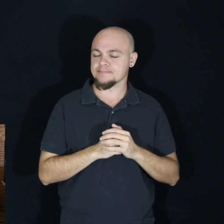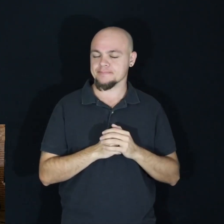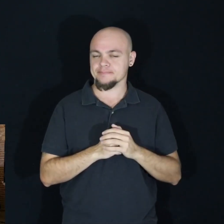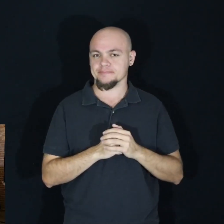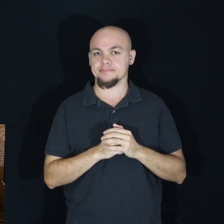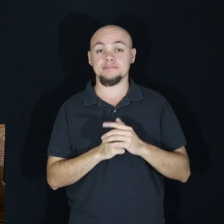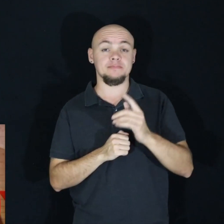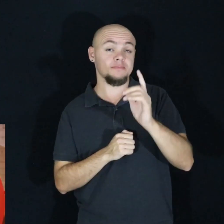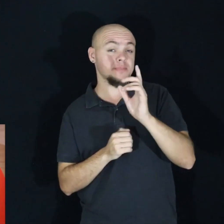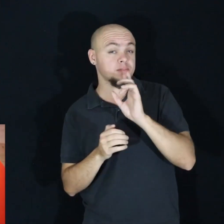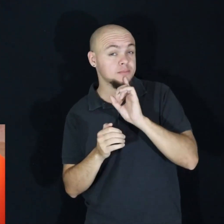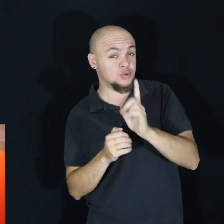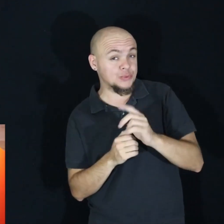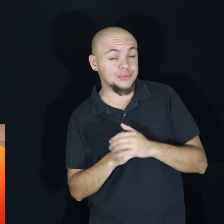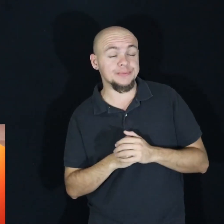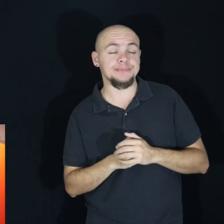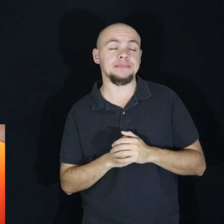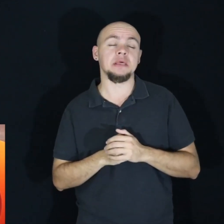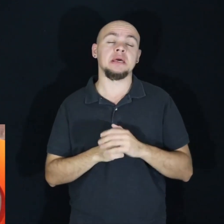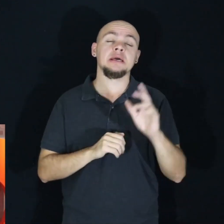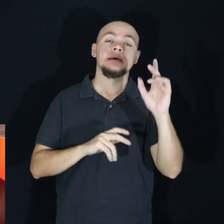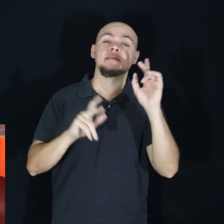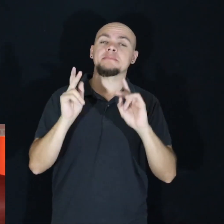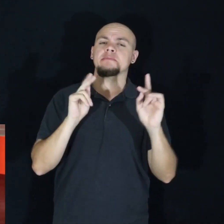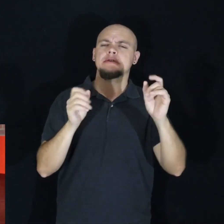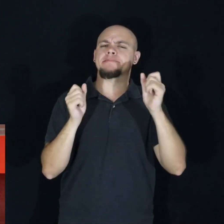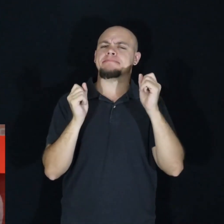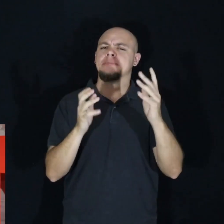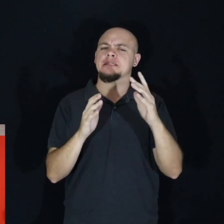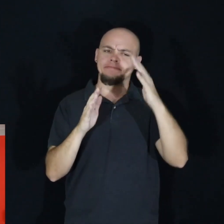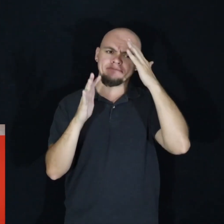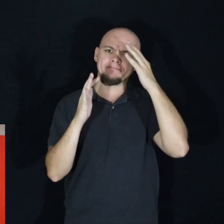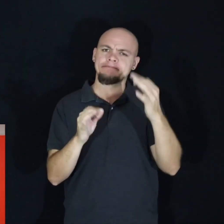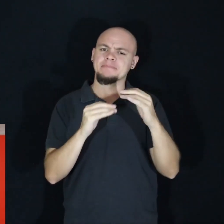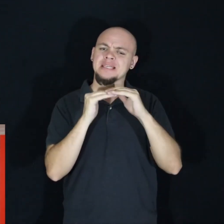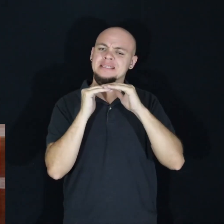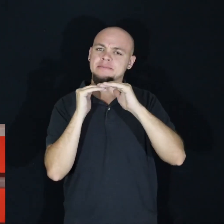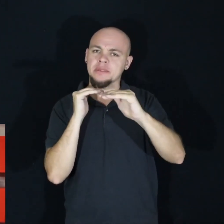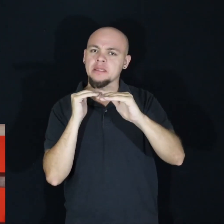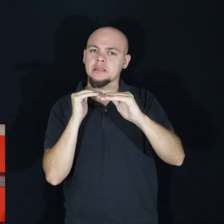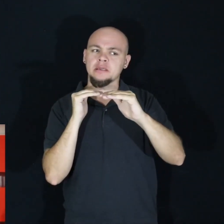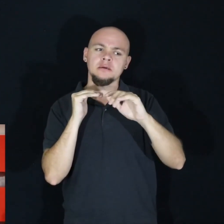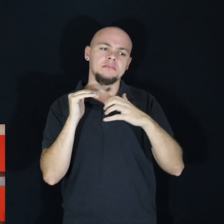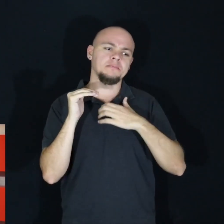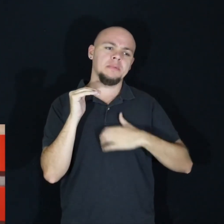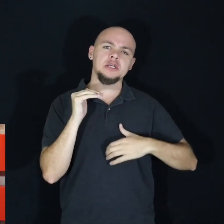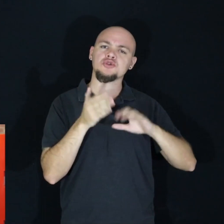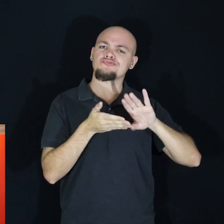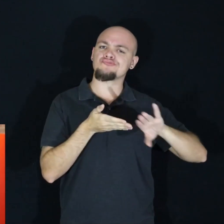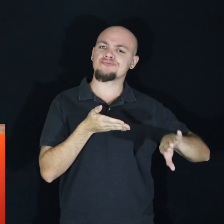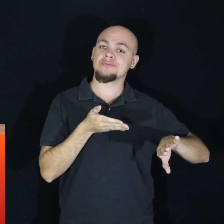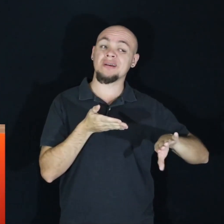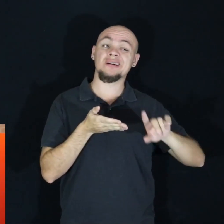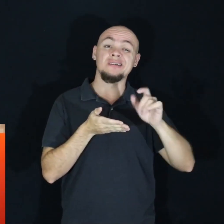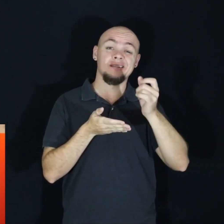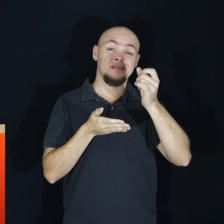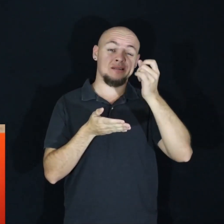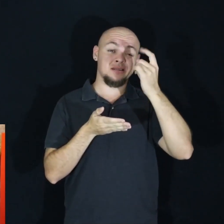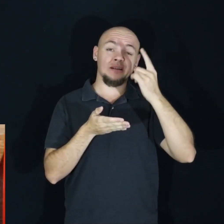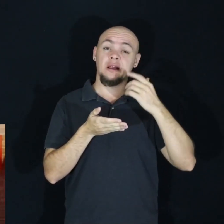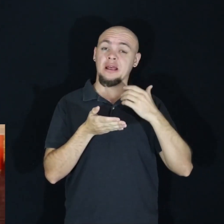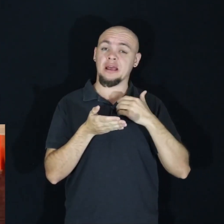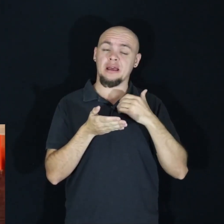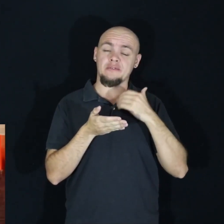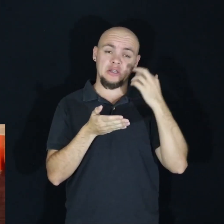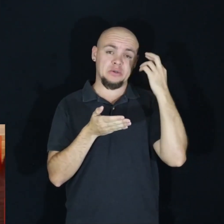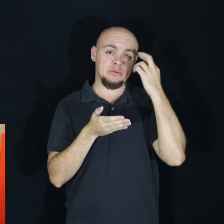The truth is, though many people choose stability over their passion, there's a phenomenon behind it.